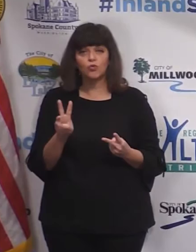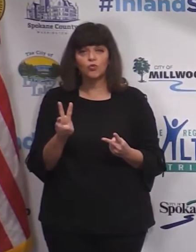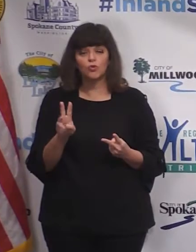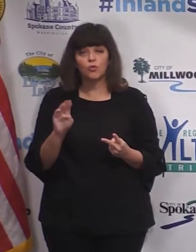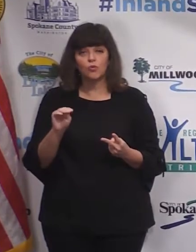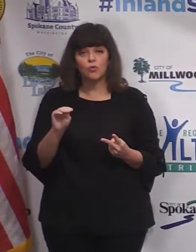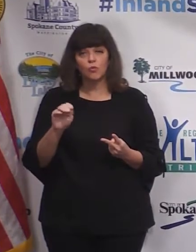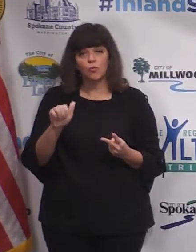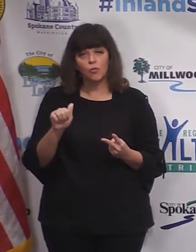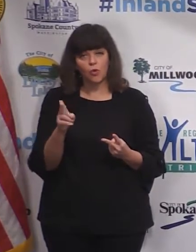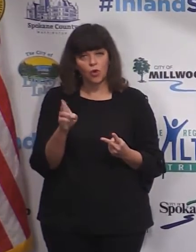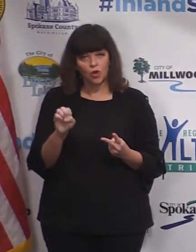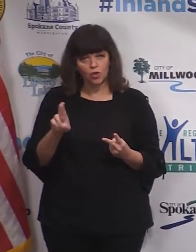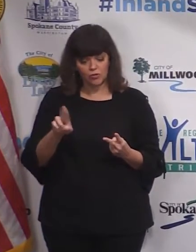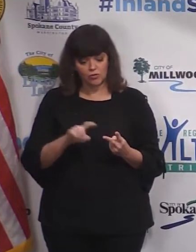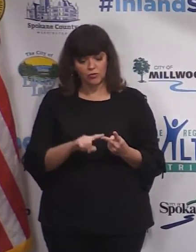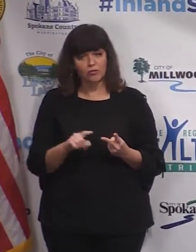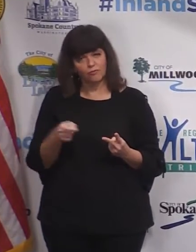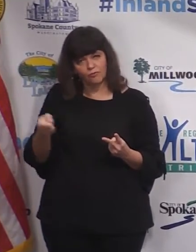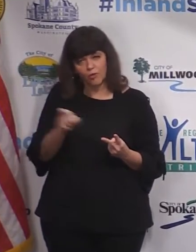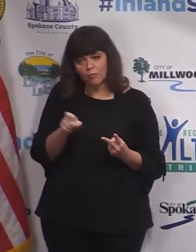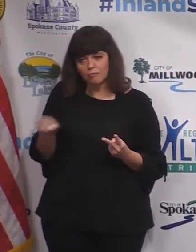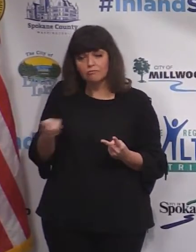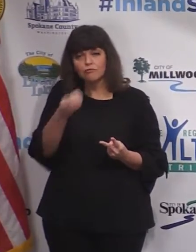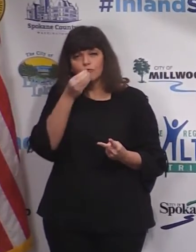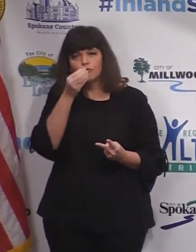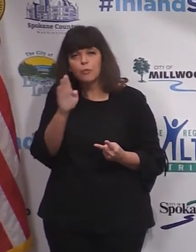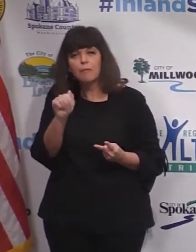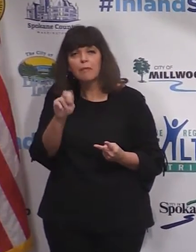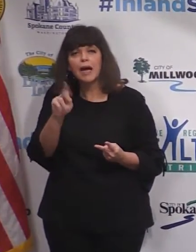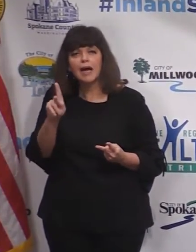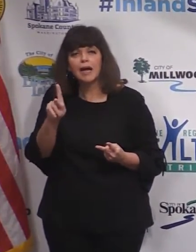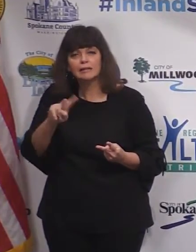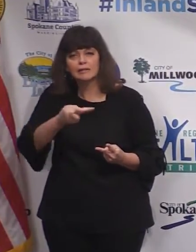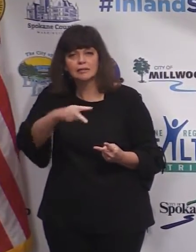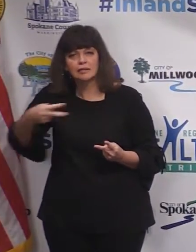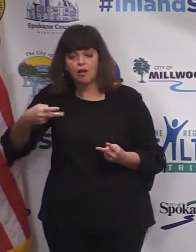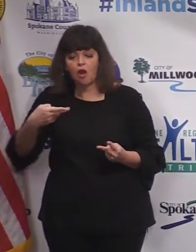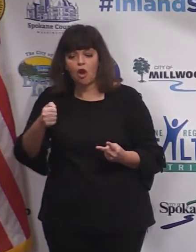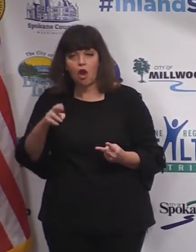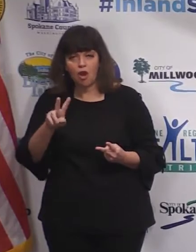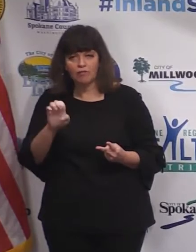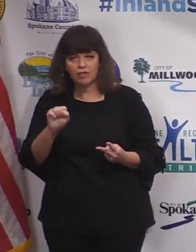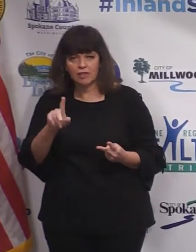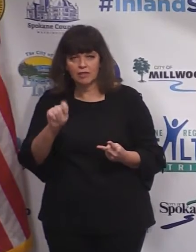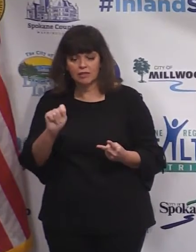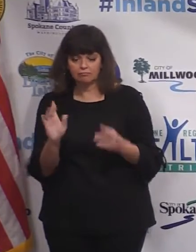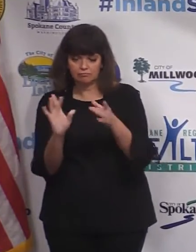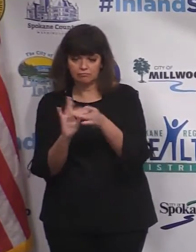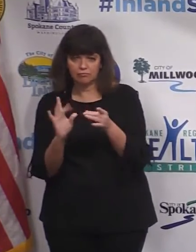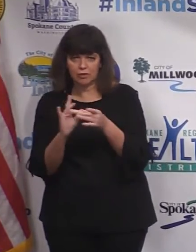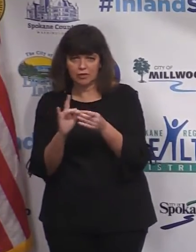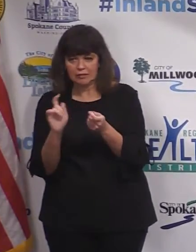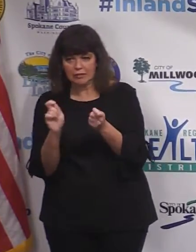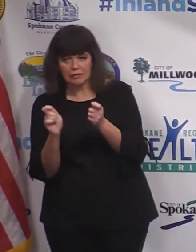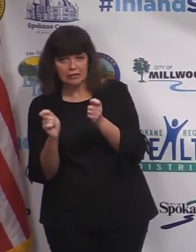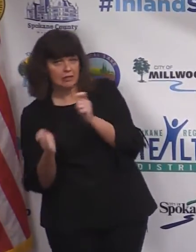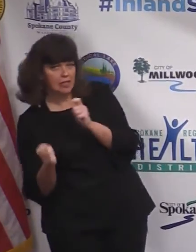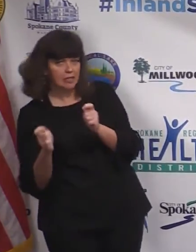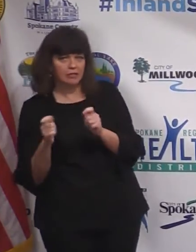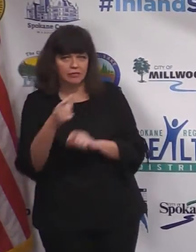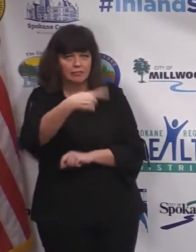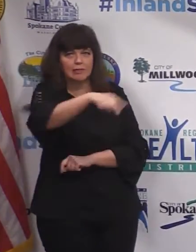security, how the need for food has changed, and how they're adapting to address those needs. And this morning he will also be joined